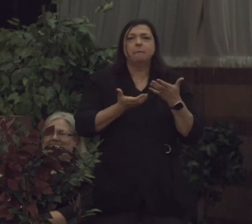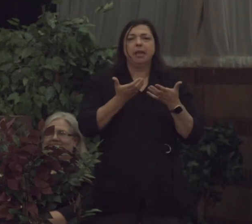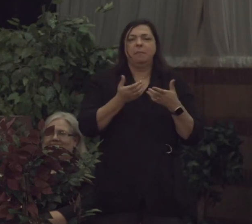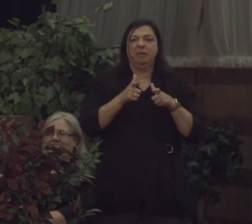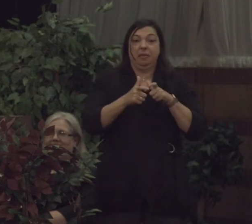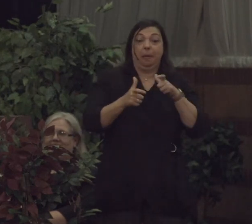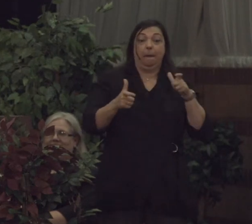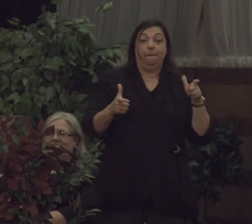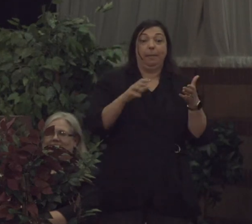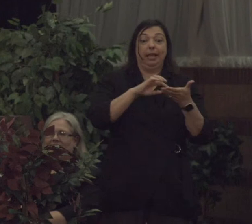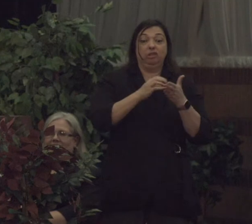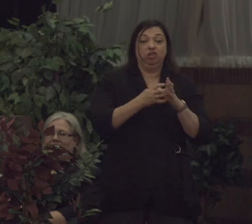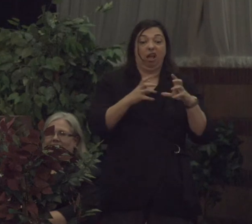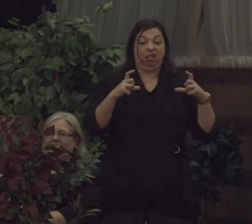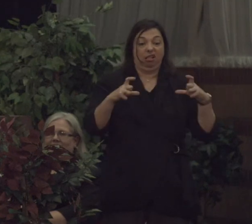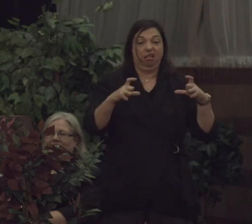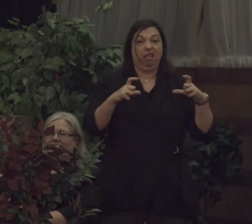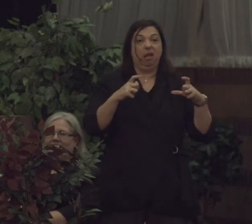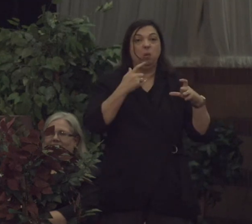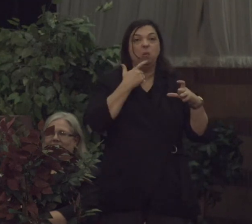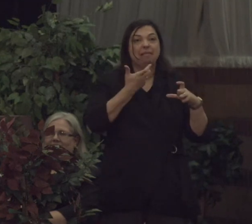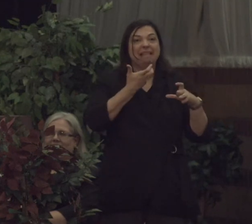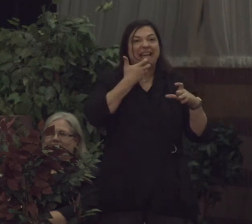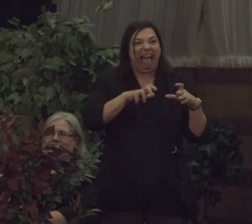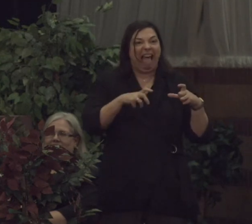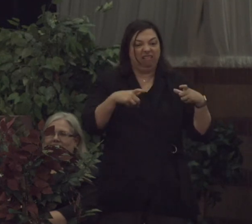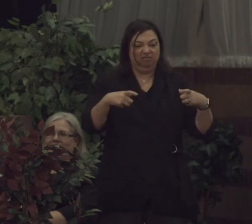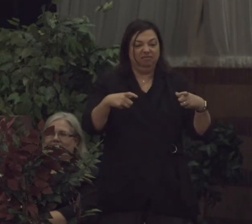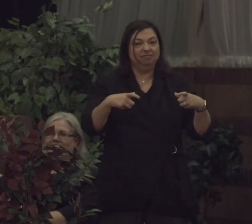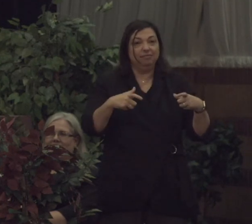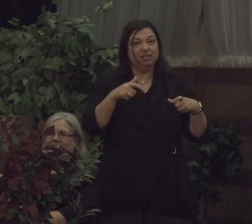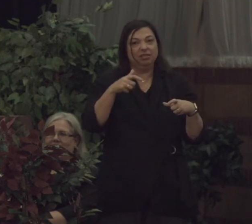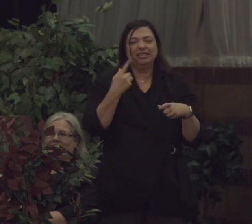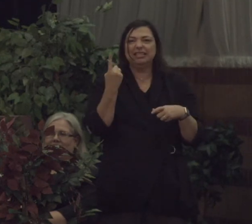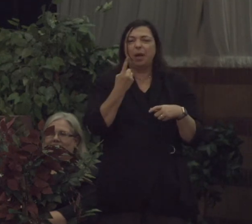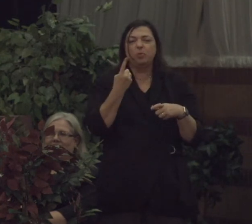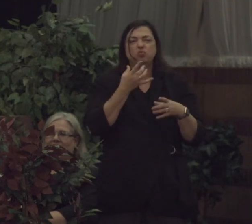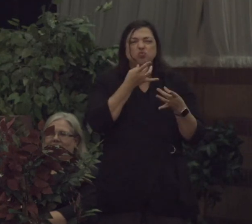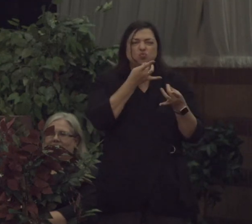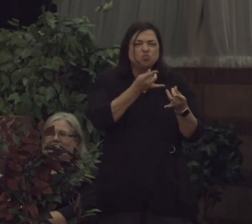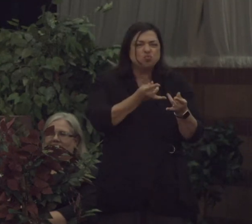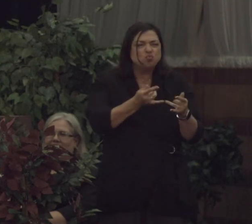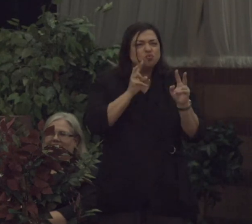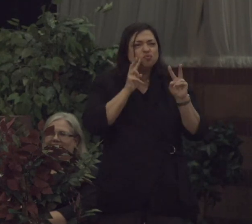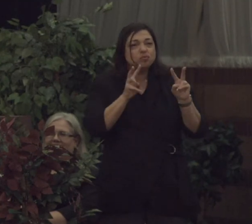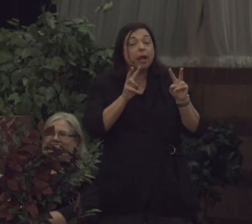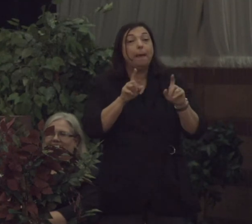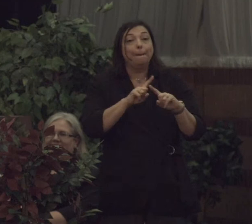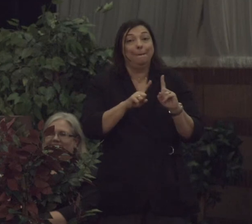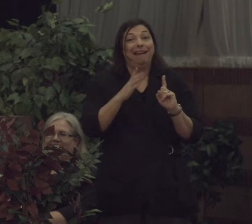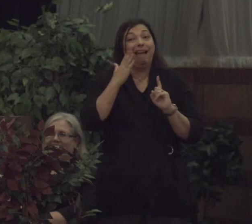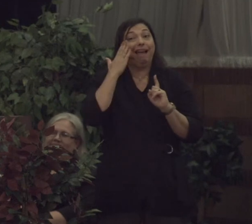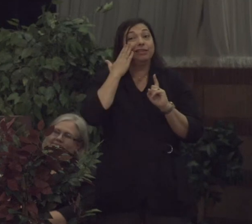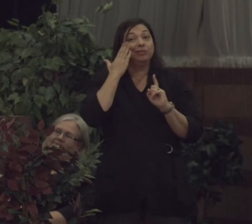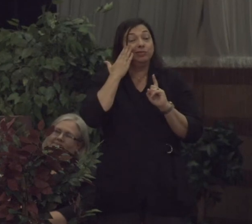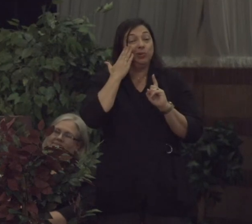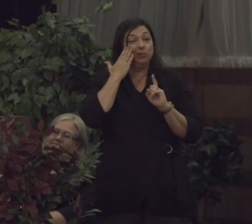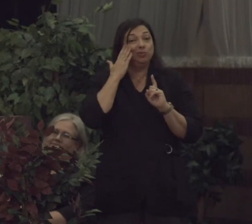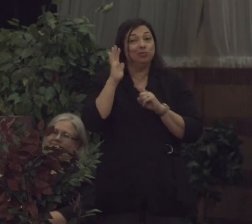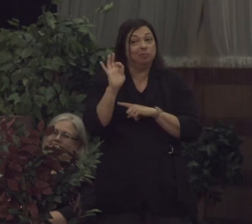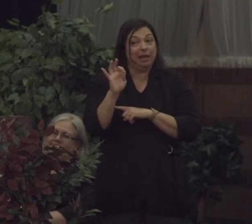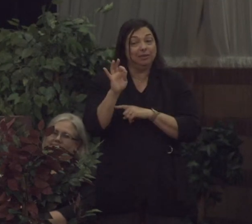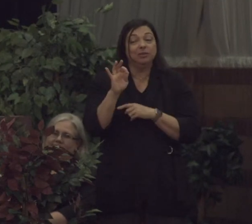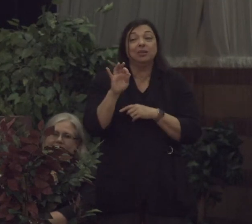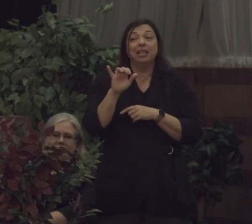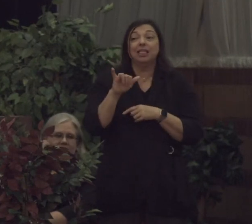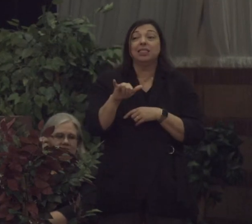those big chocolate chip cookies in those hot skillets, right? Man, just something you could not wait for. But what I knew, Pastor John,